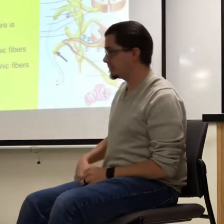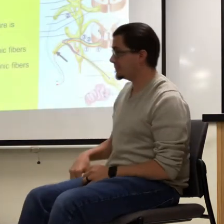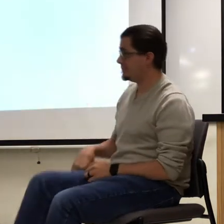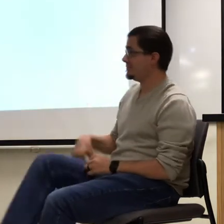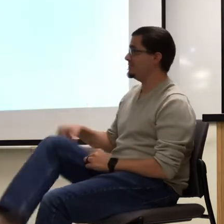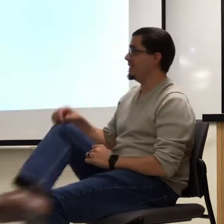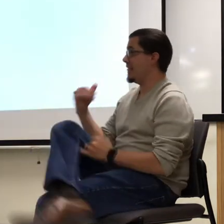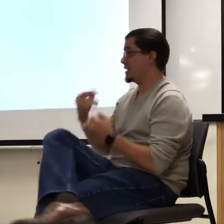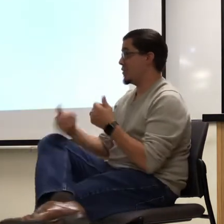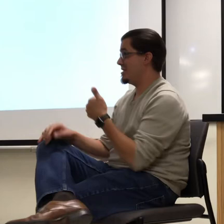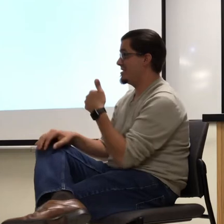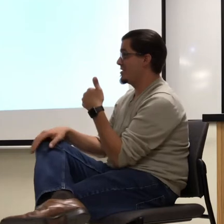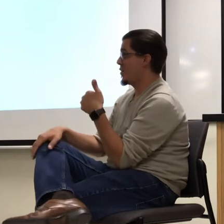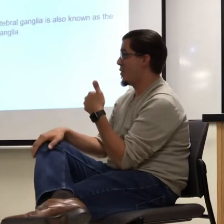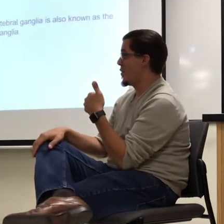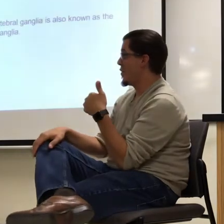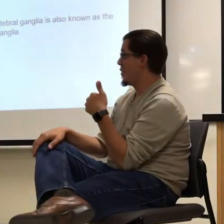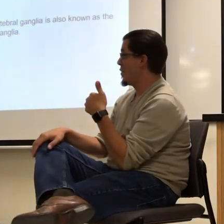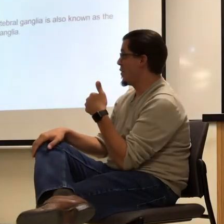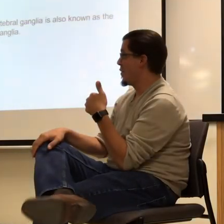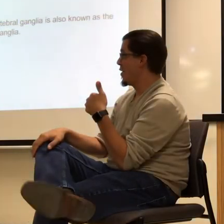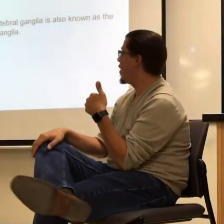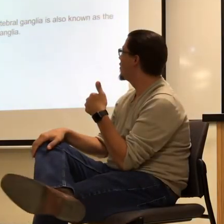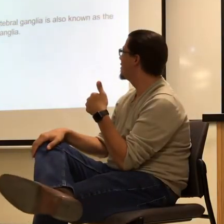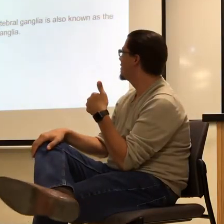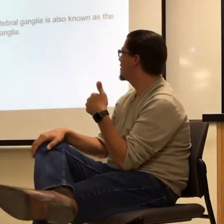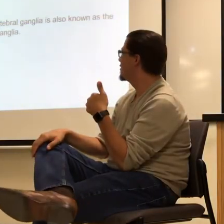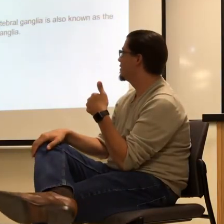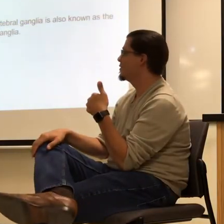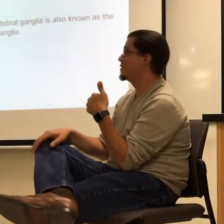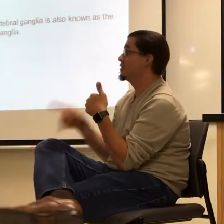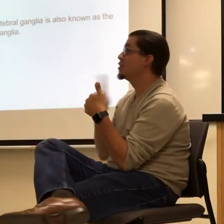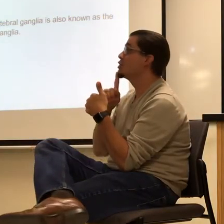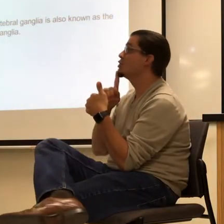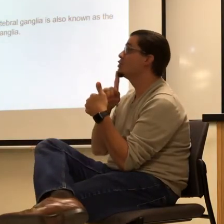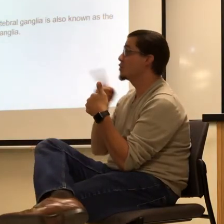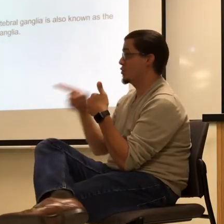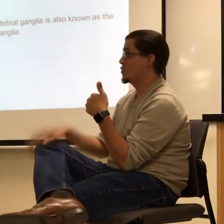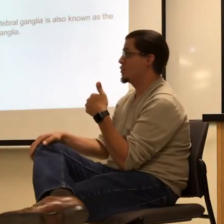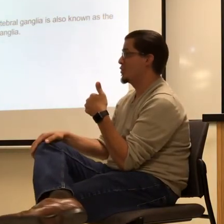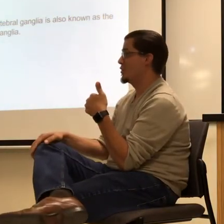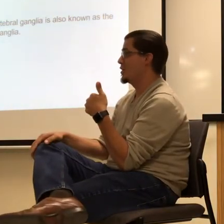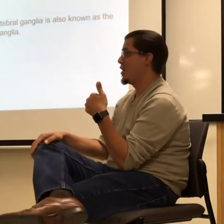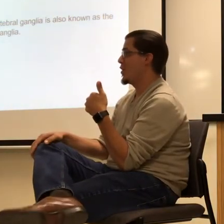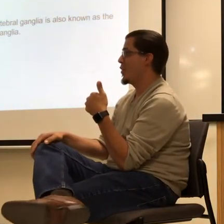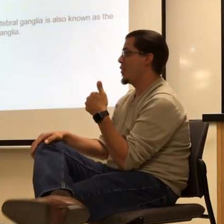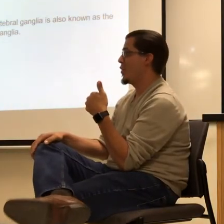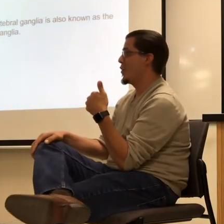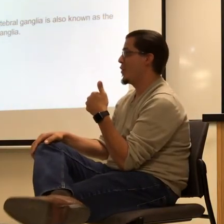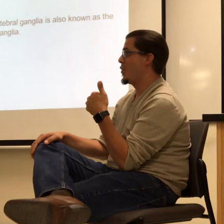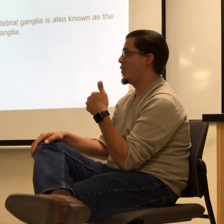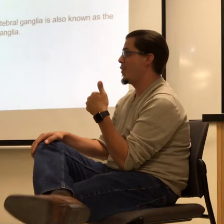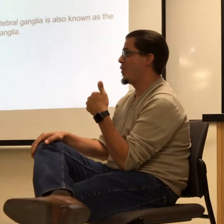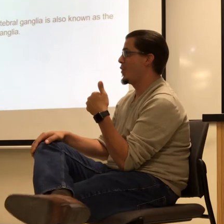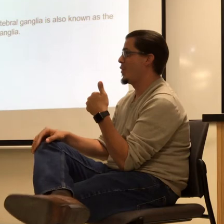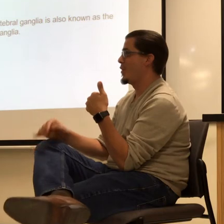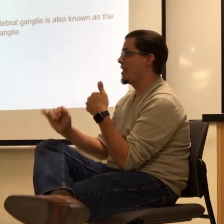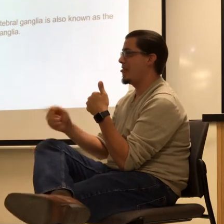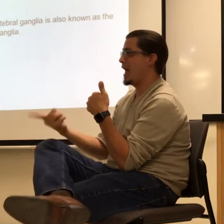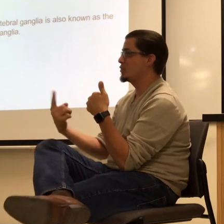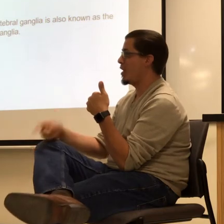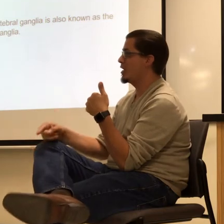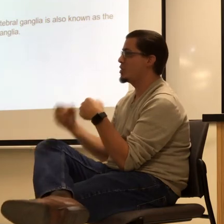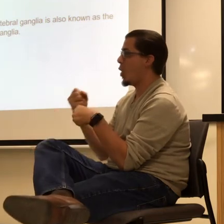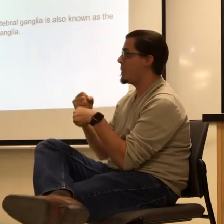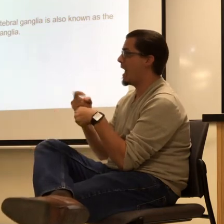Choice B. 10, true, false. That's a true statement. I kind of mentioned that in, you know, just as a side